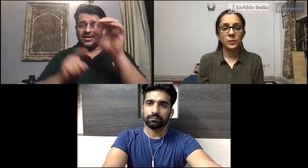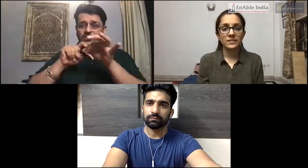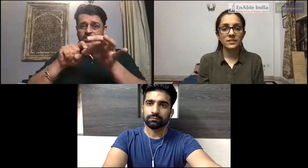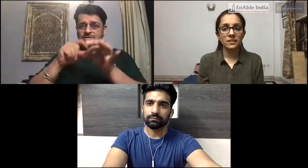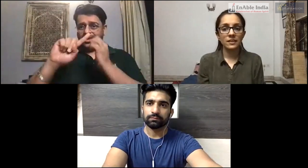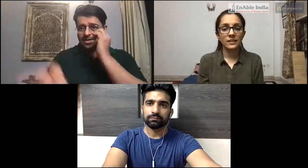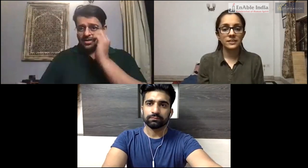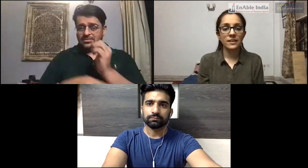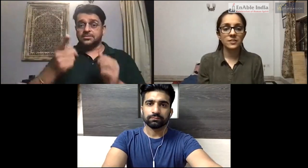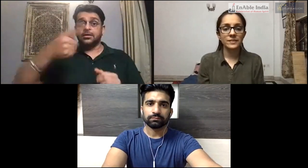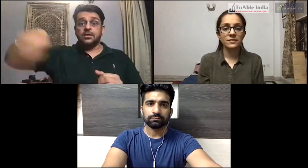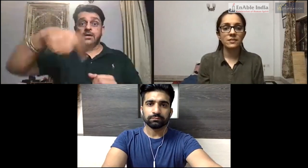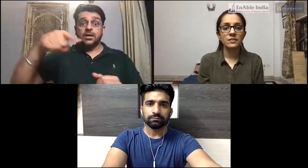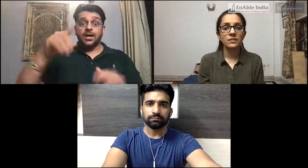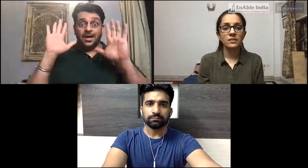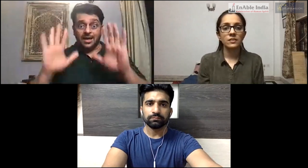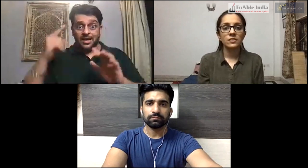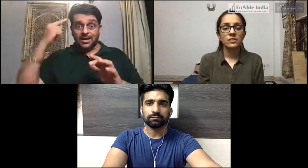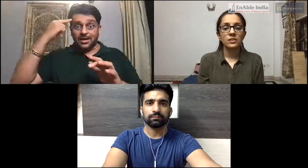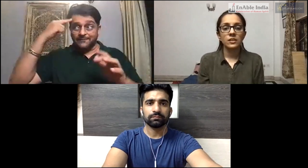Third question, last question.